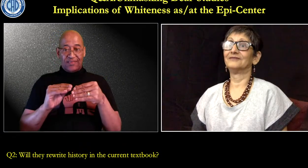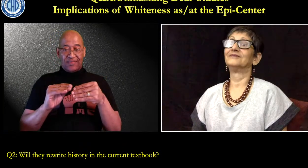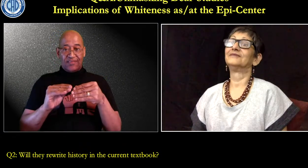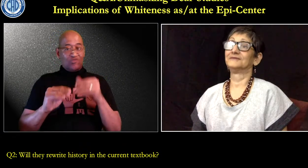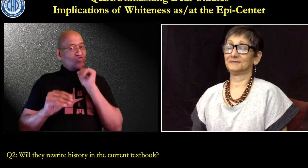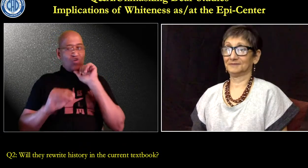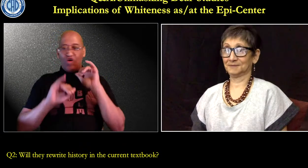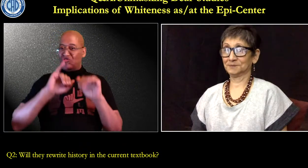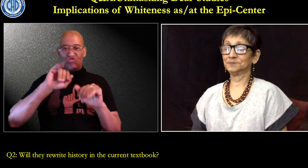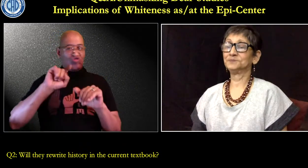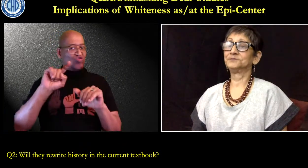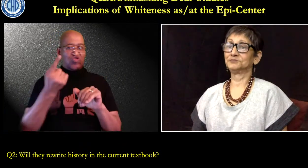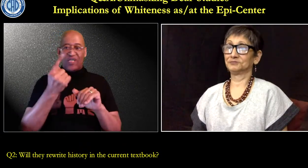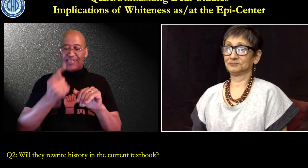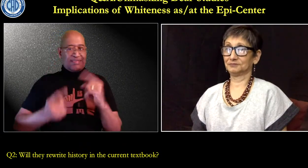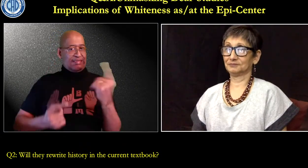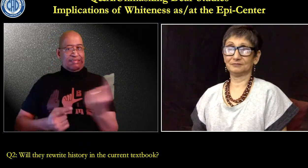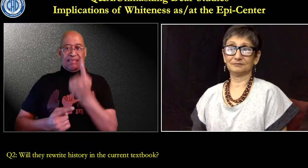both sides of the story,